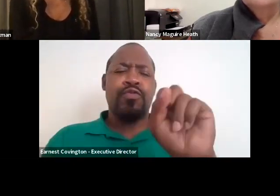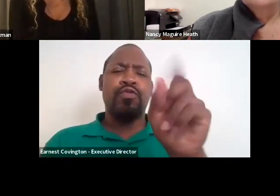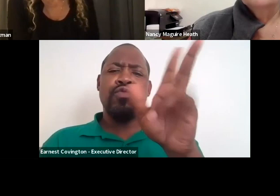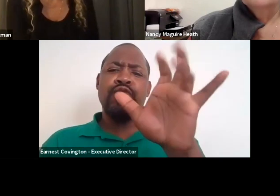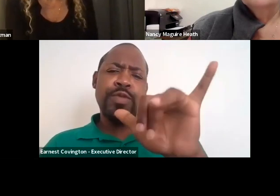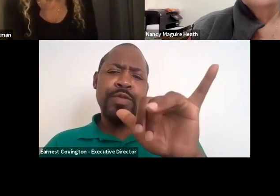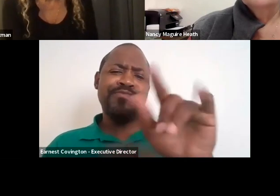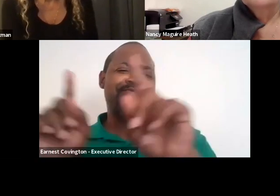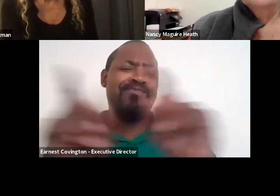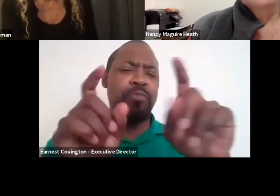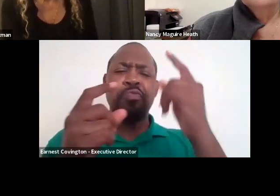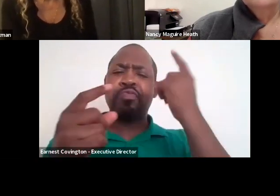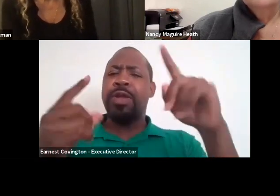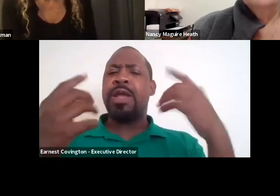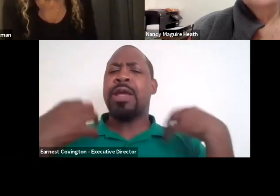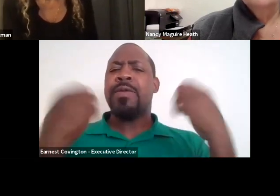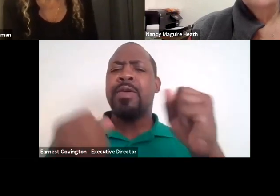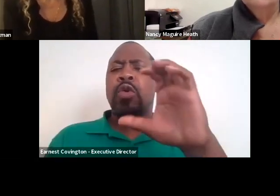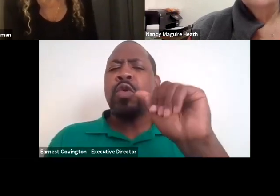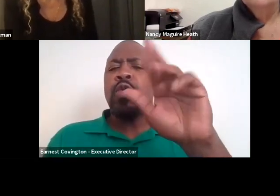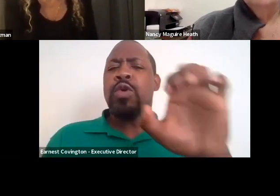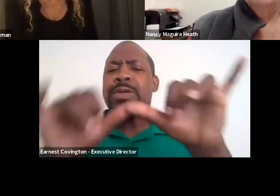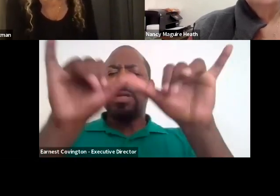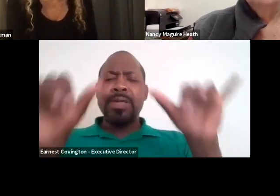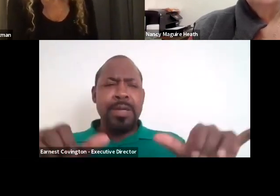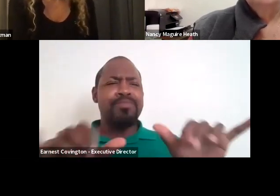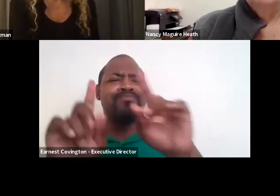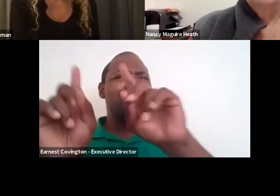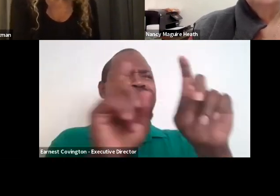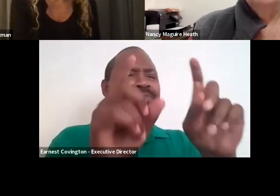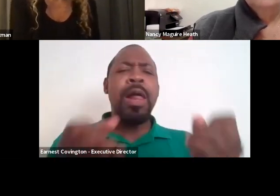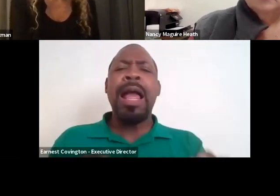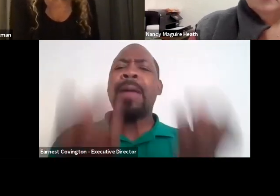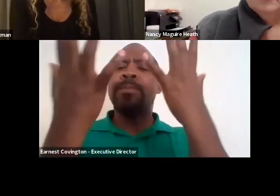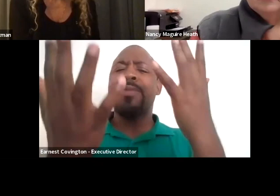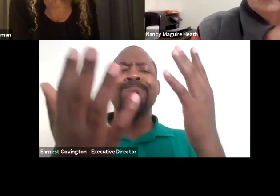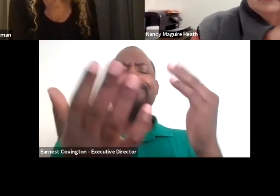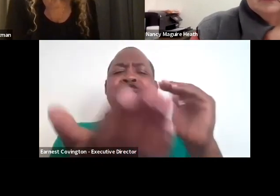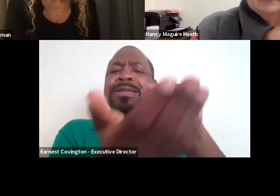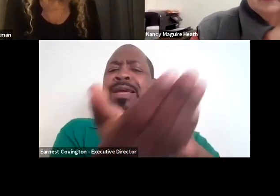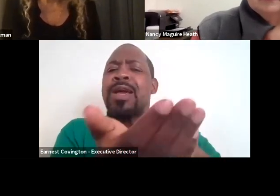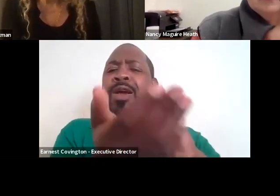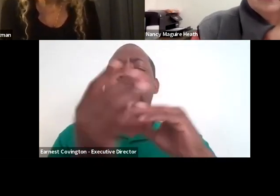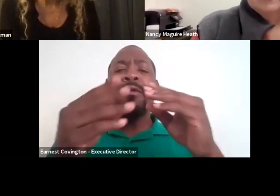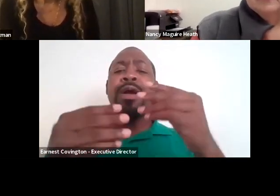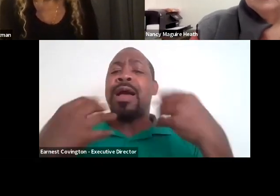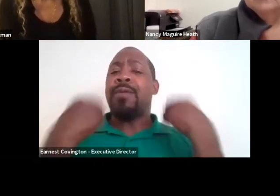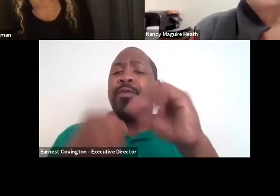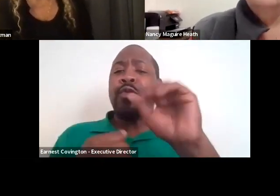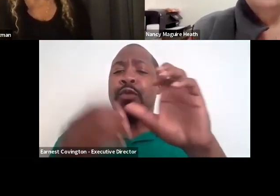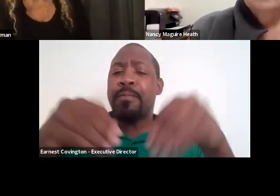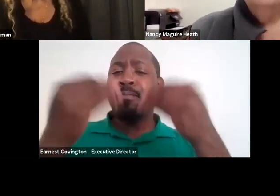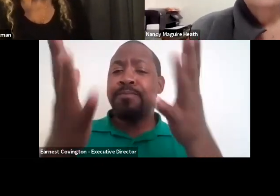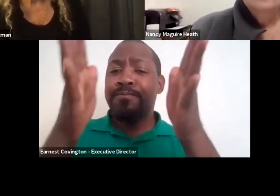working, and the HSTP also has been working on the healthcare system. They did the surveys